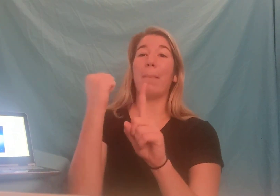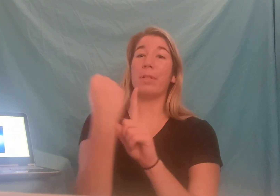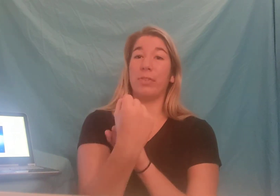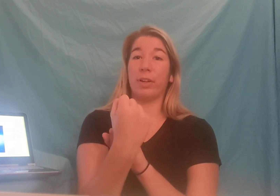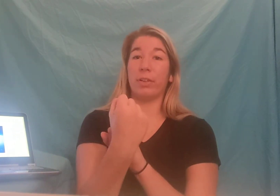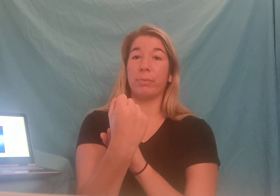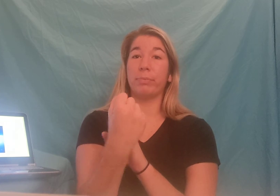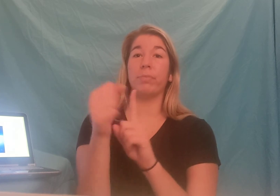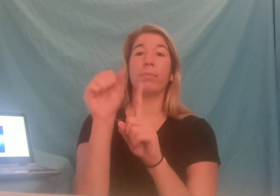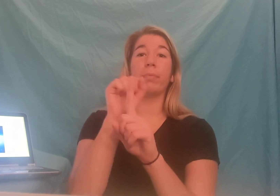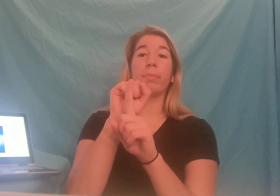Atmosphere,